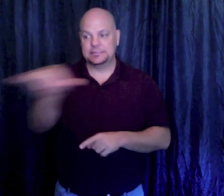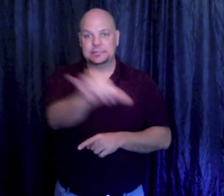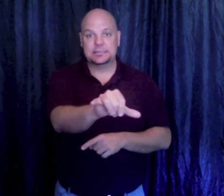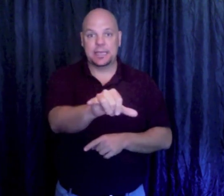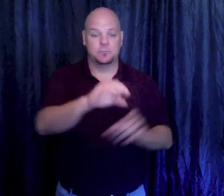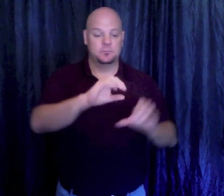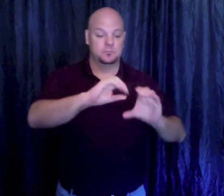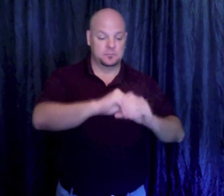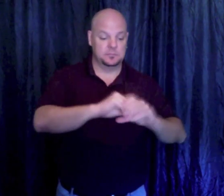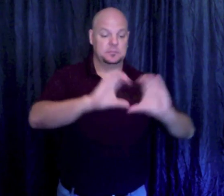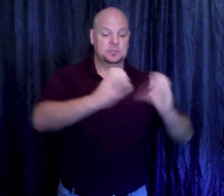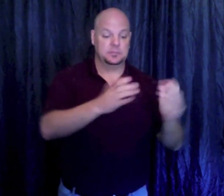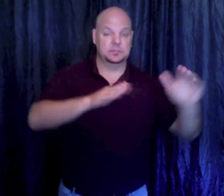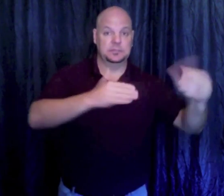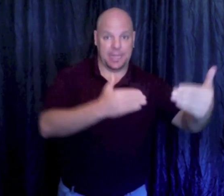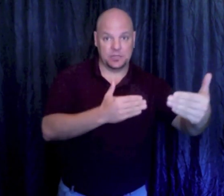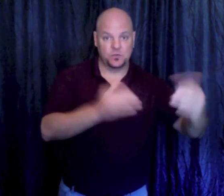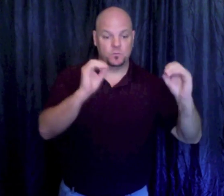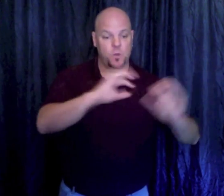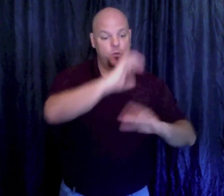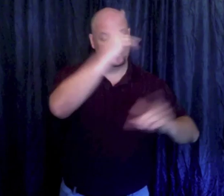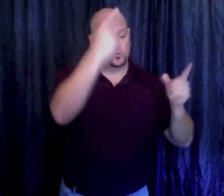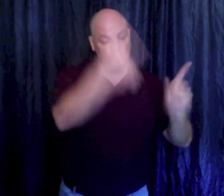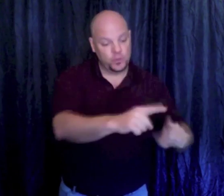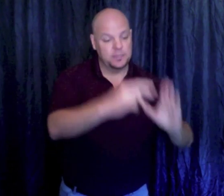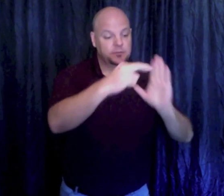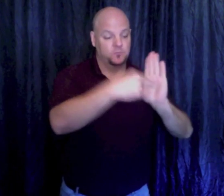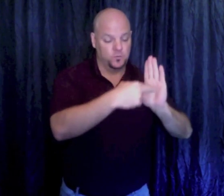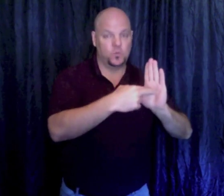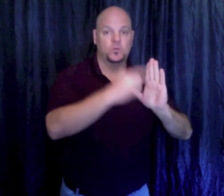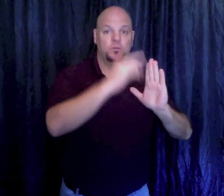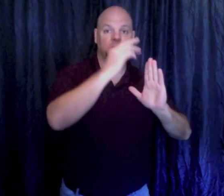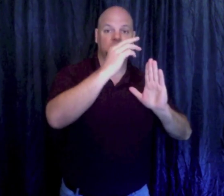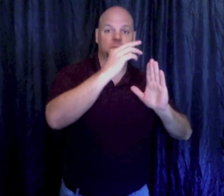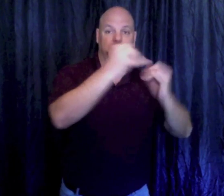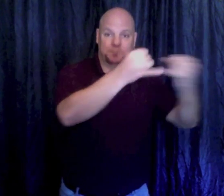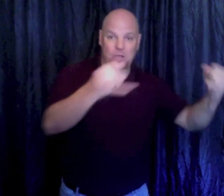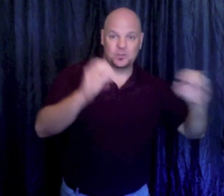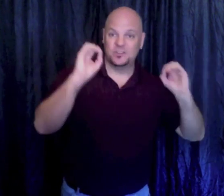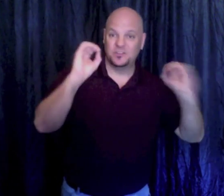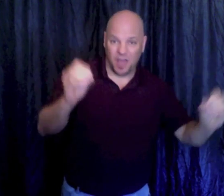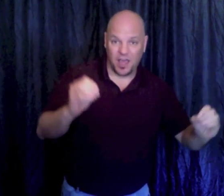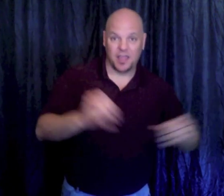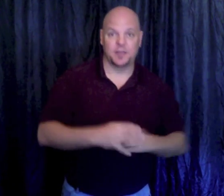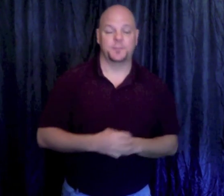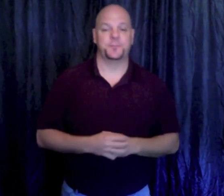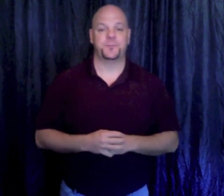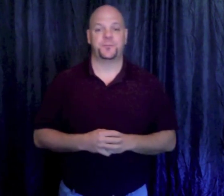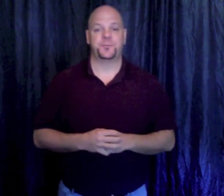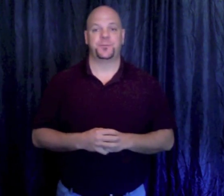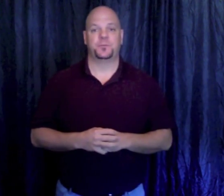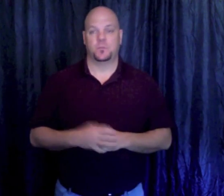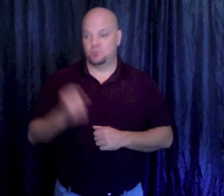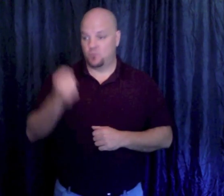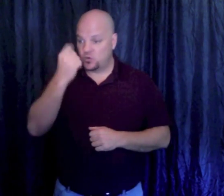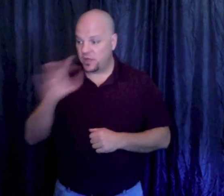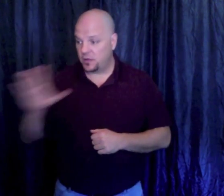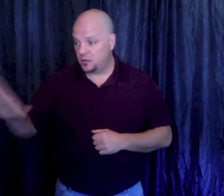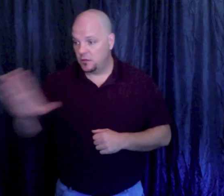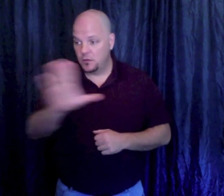agreed upon boundaries in a classroom. If you don't understand what everyone's role is, then you